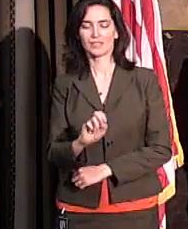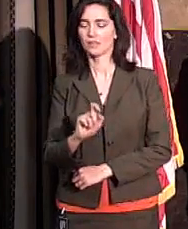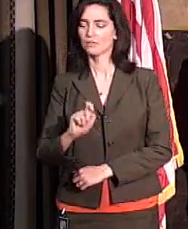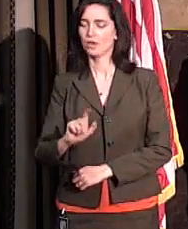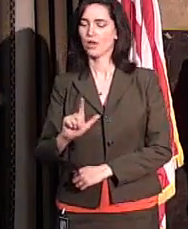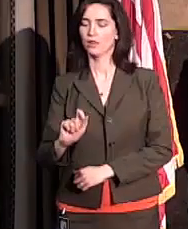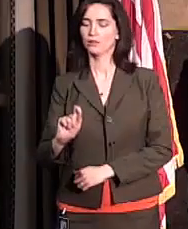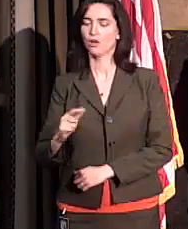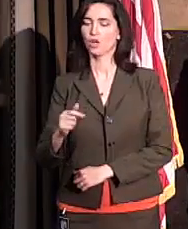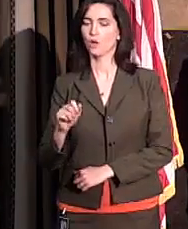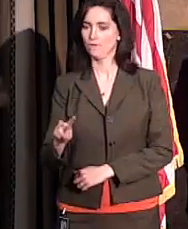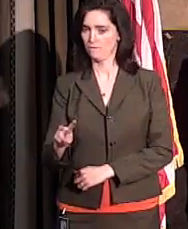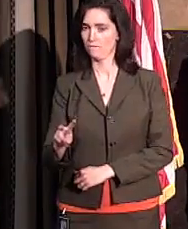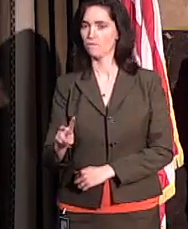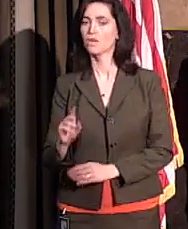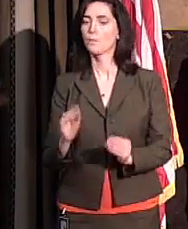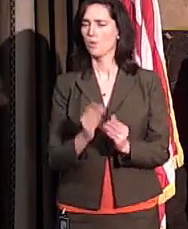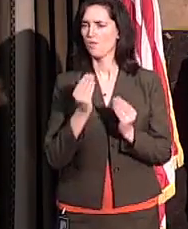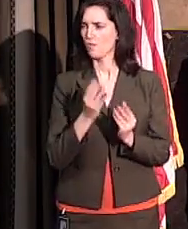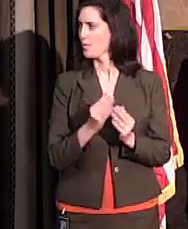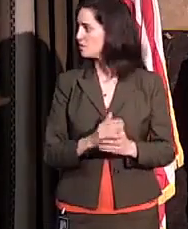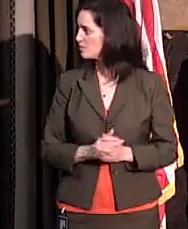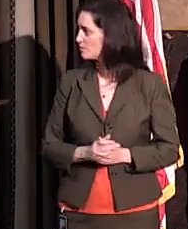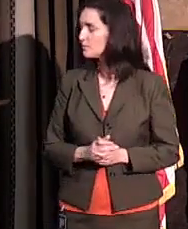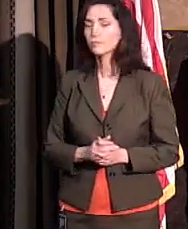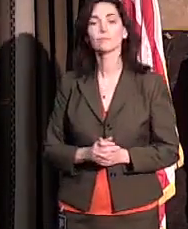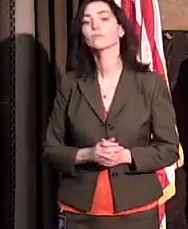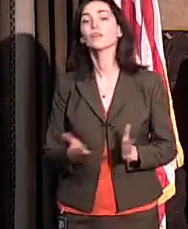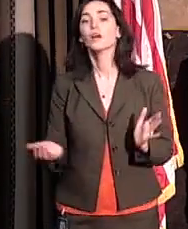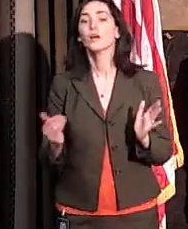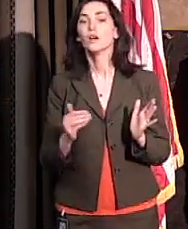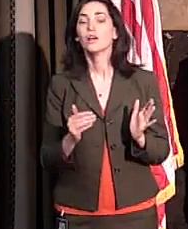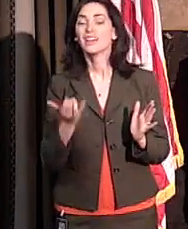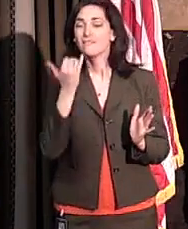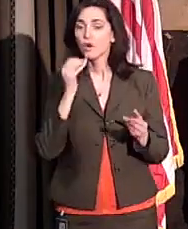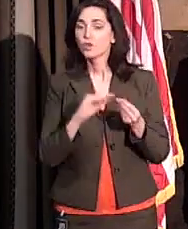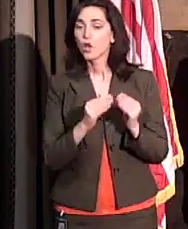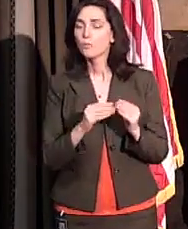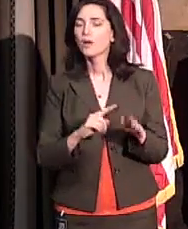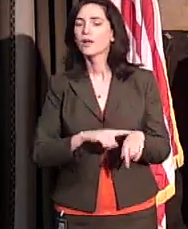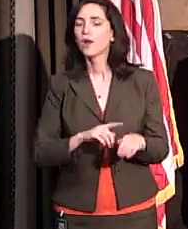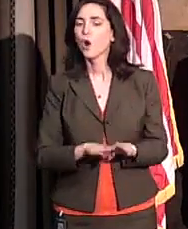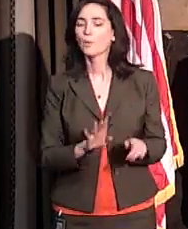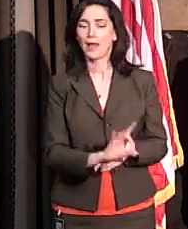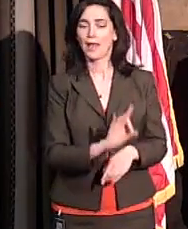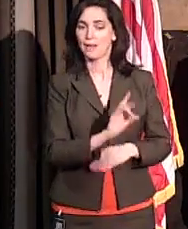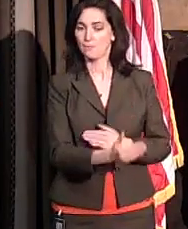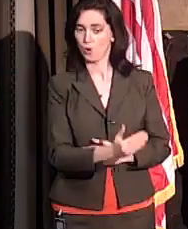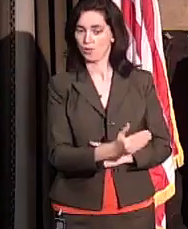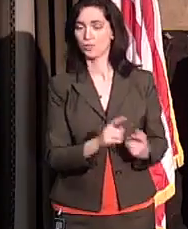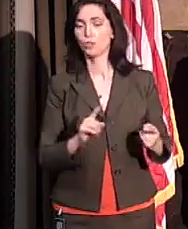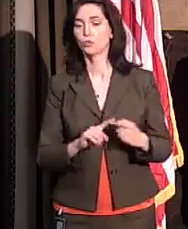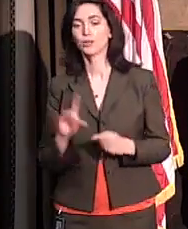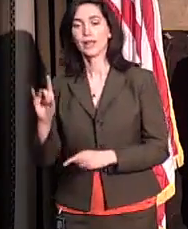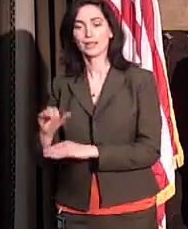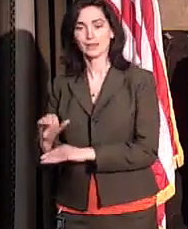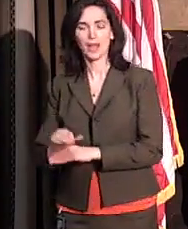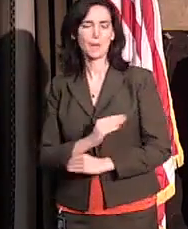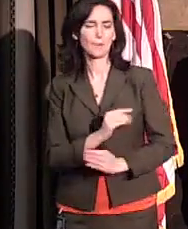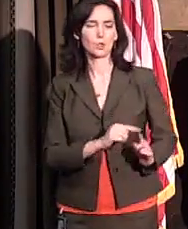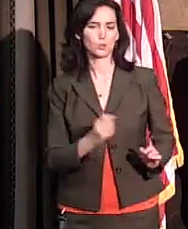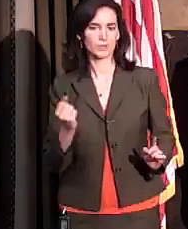covidvaccine.la.gov for more information. The hotline is open from 8 to 8 on Monday through Saturday and noon